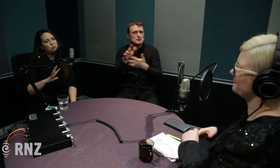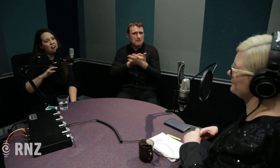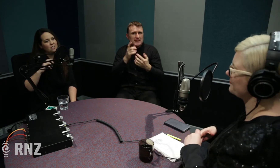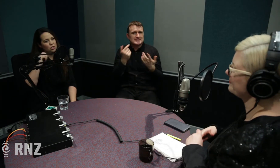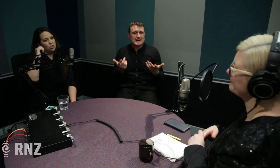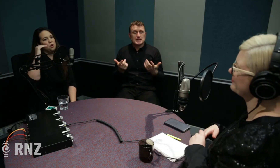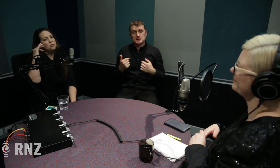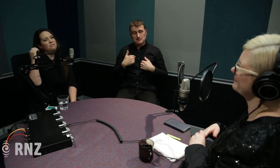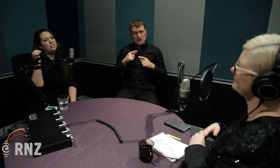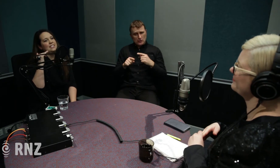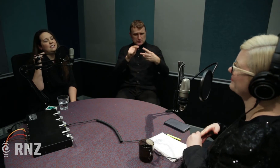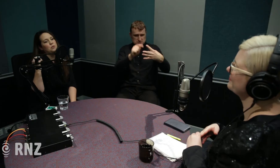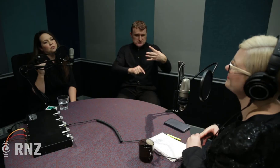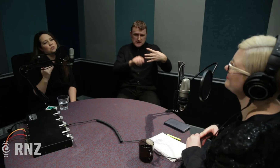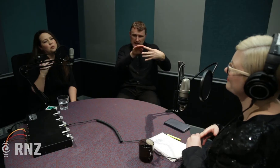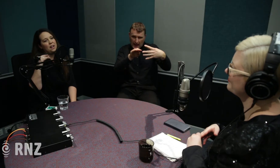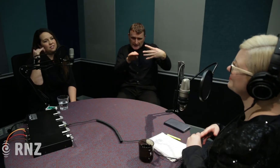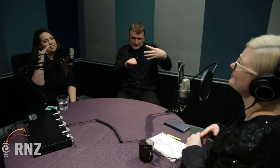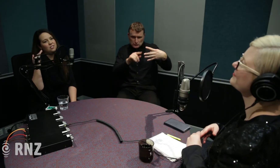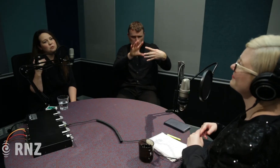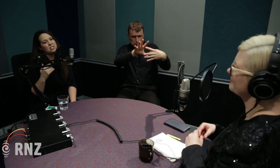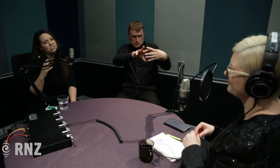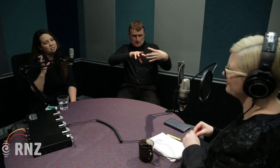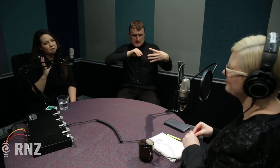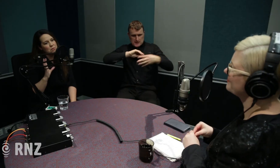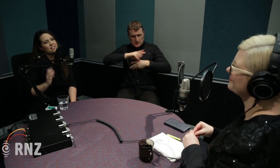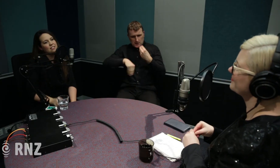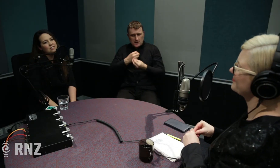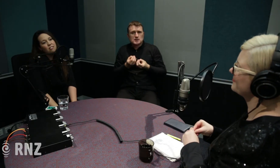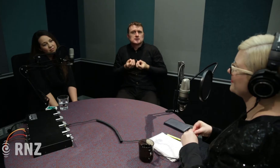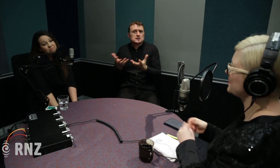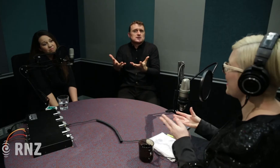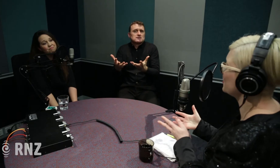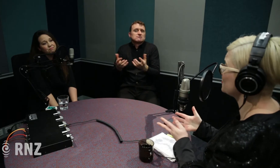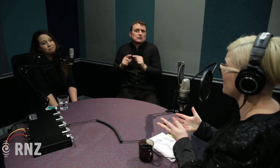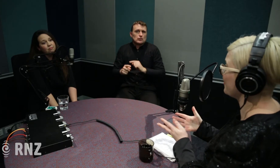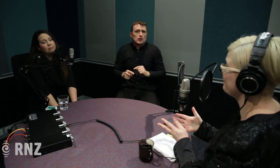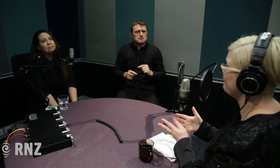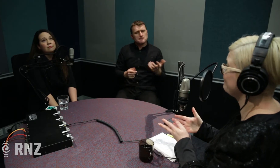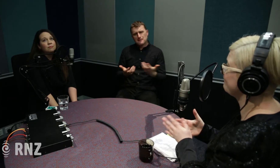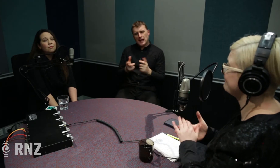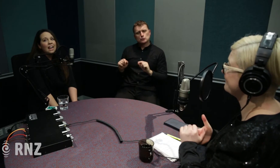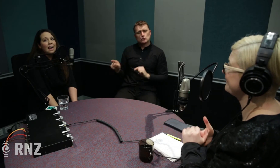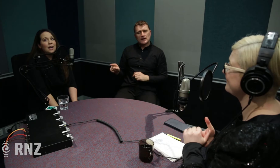I try and show the various levels throughout the interpretation of that particular song. So how do you do that?